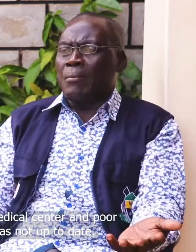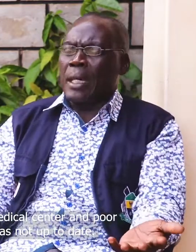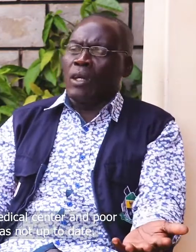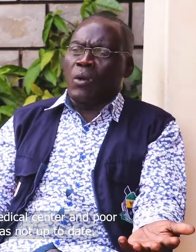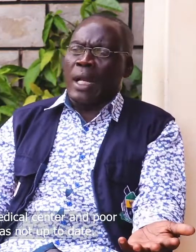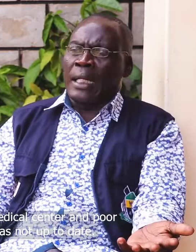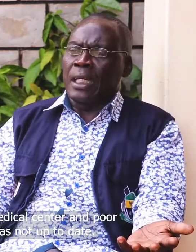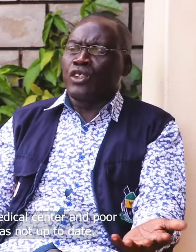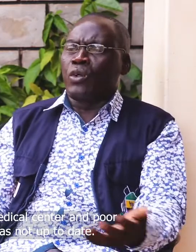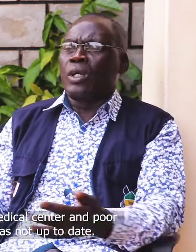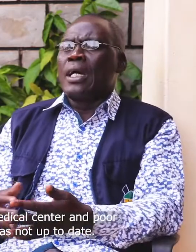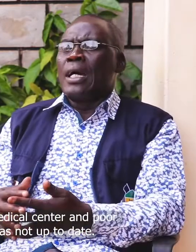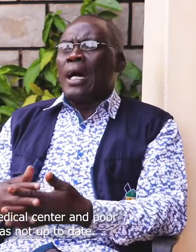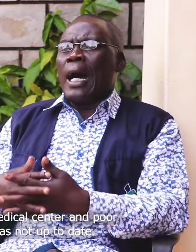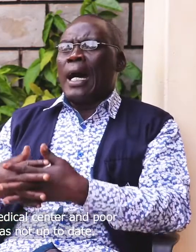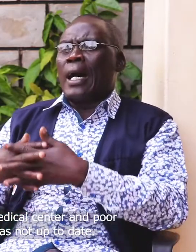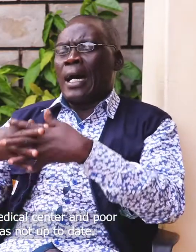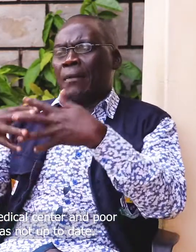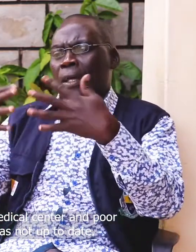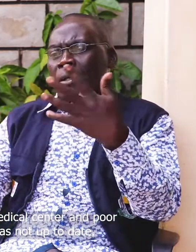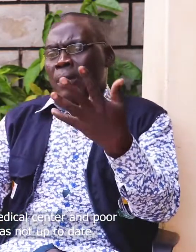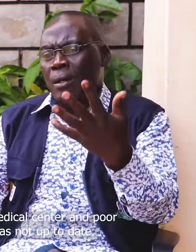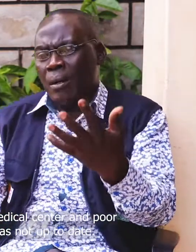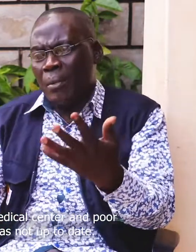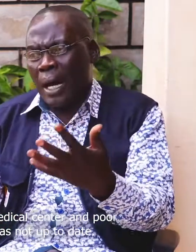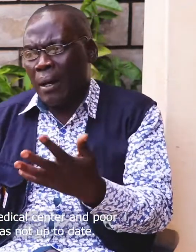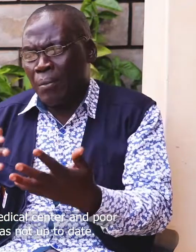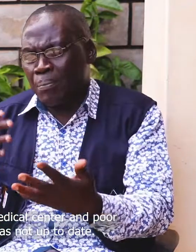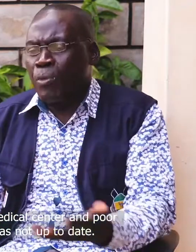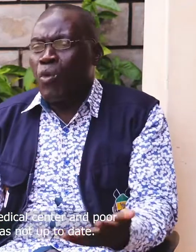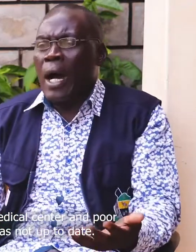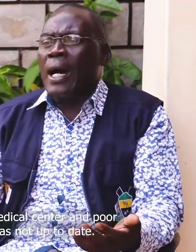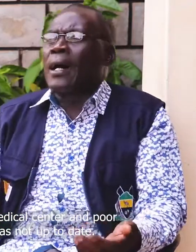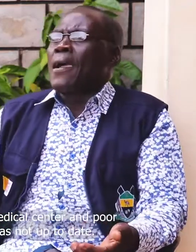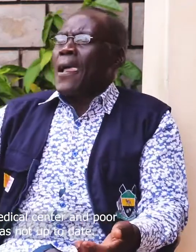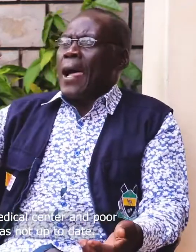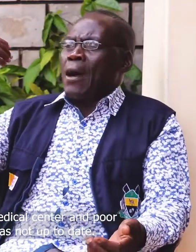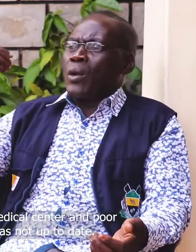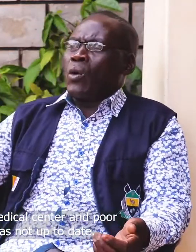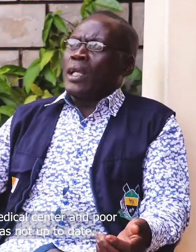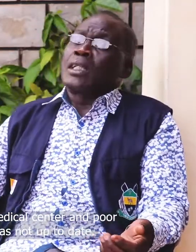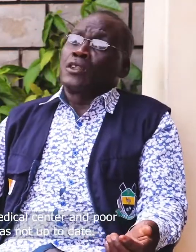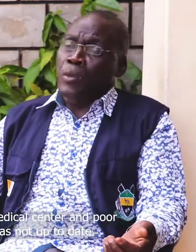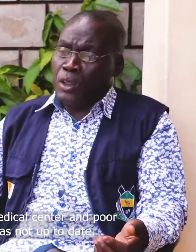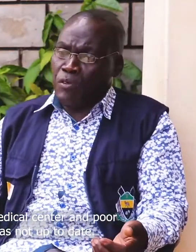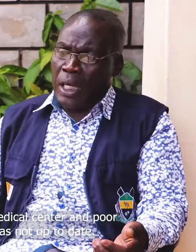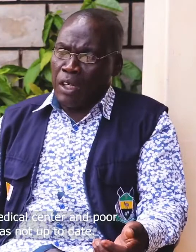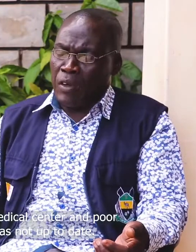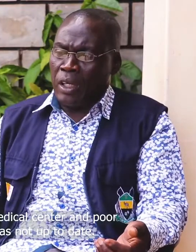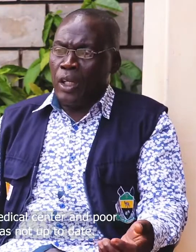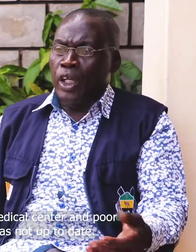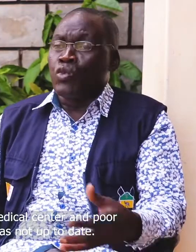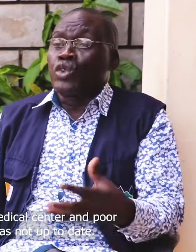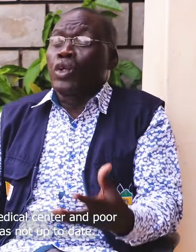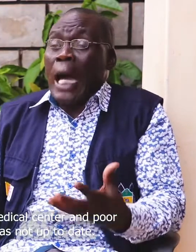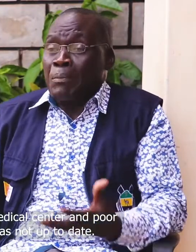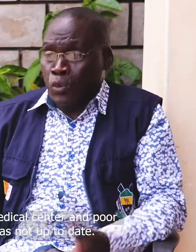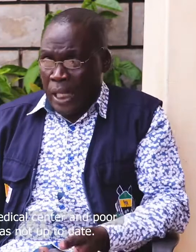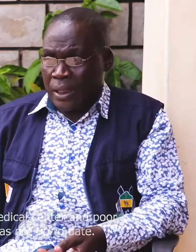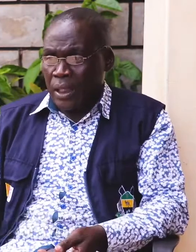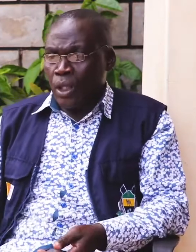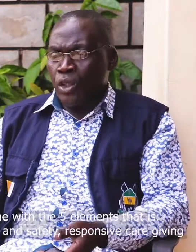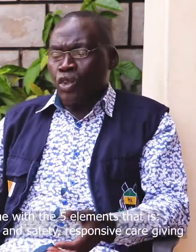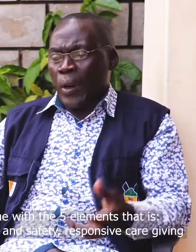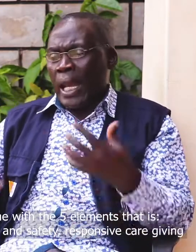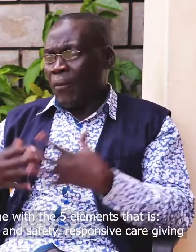to the health medical attention, and then poor we call it responsive caregiving, it was not up